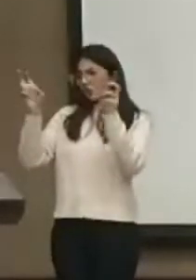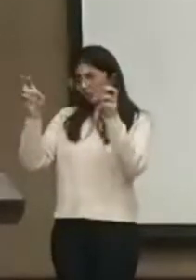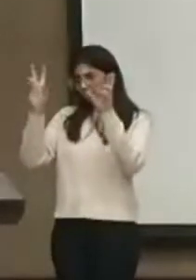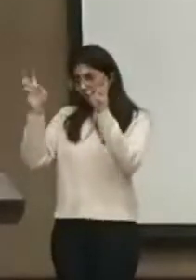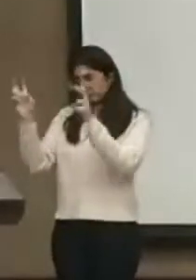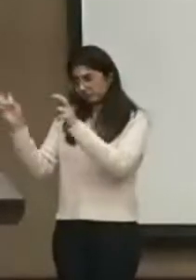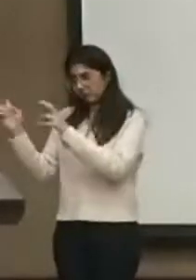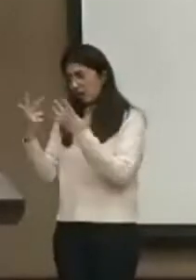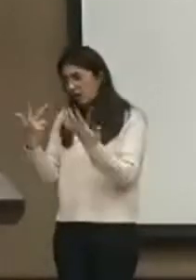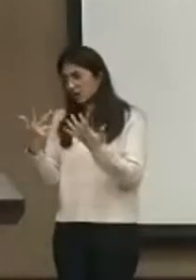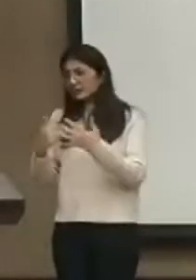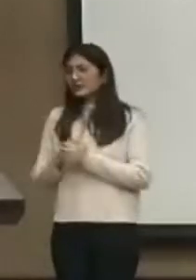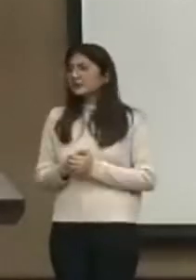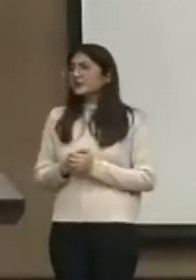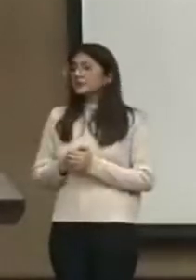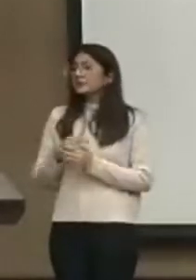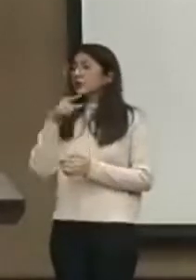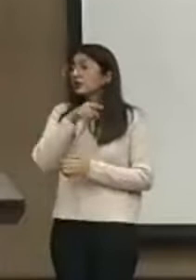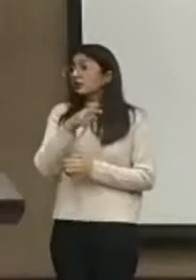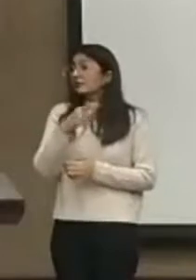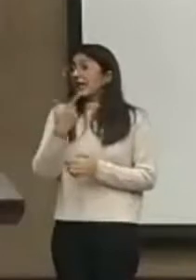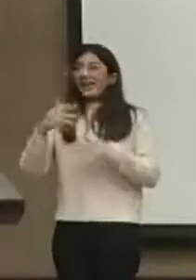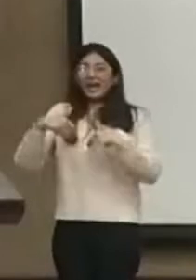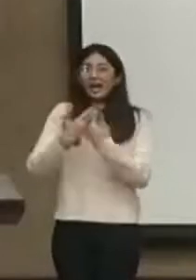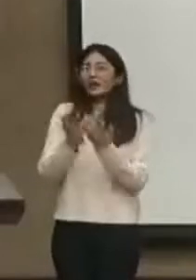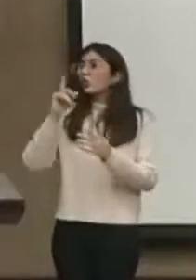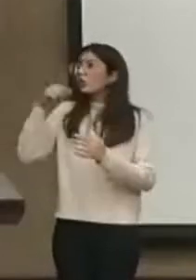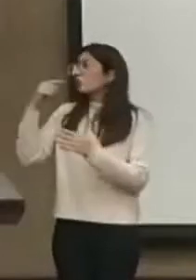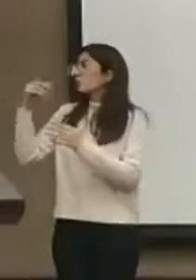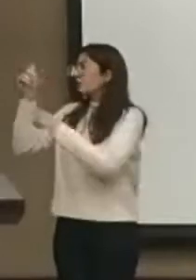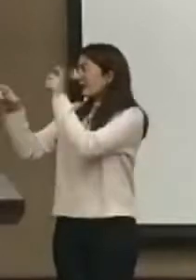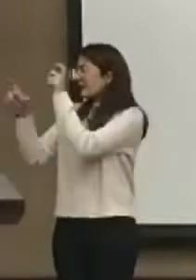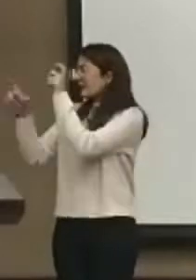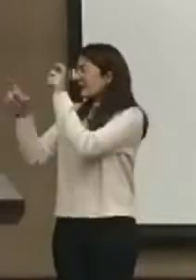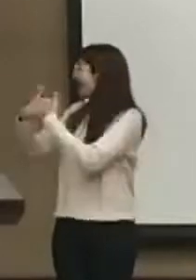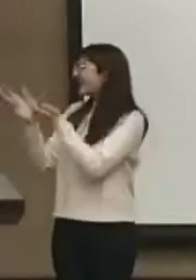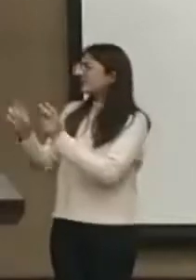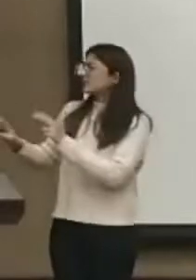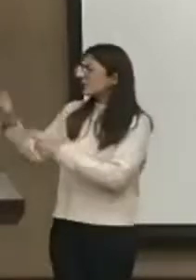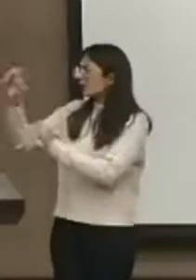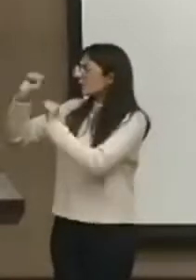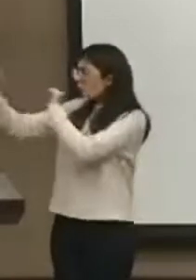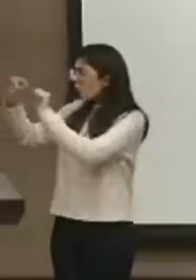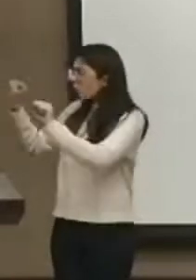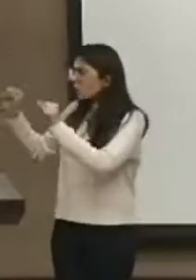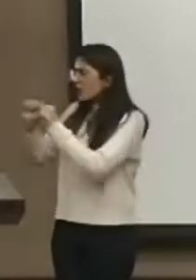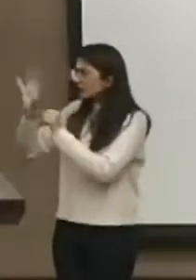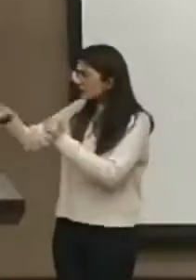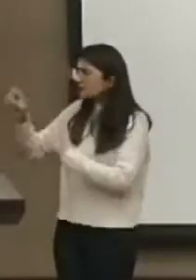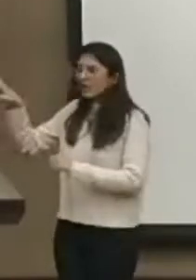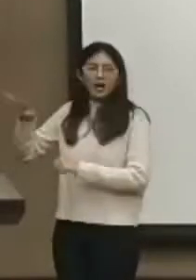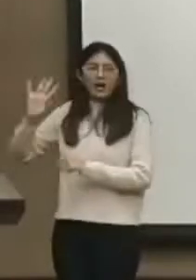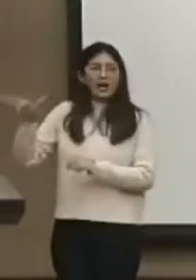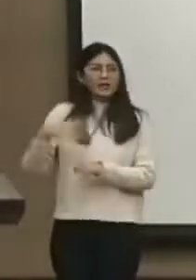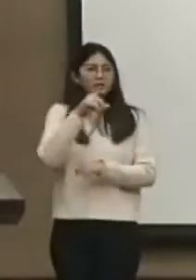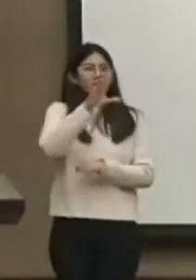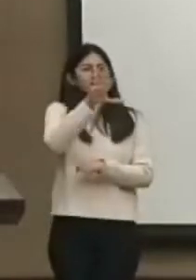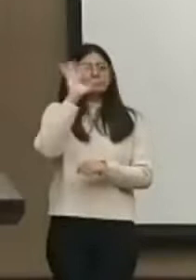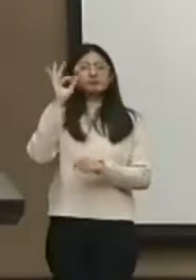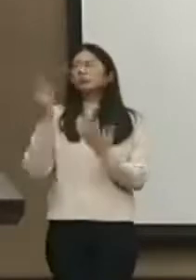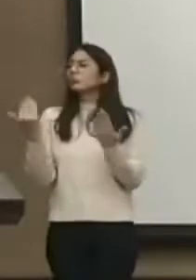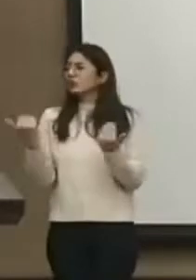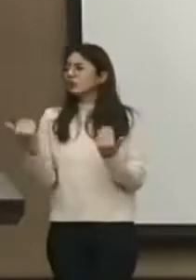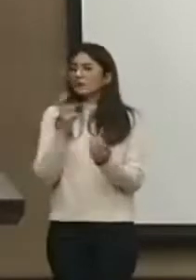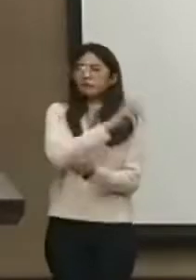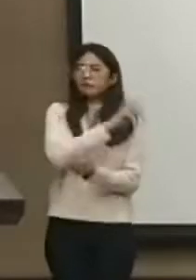is nothing sequential. Anybody who's on their journey of accessibility can just take and run with it, and we are